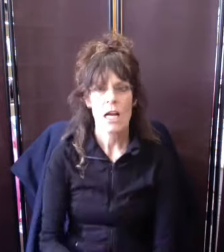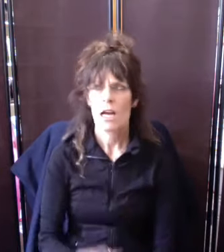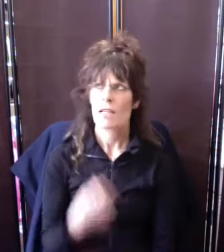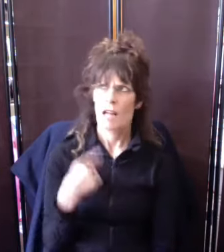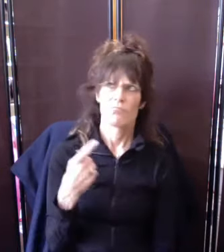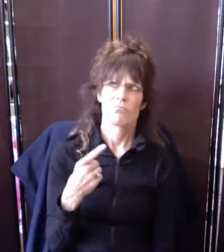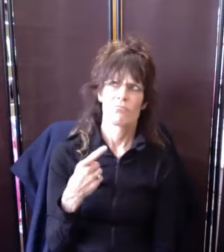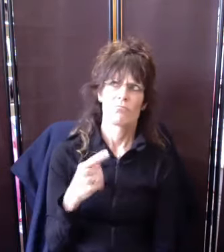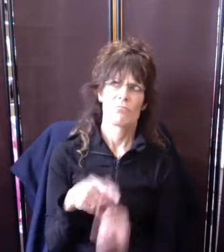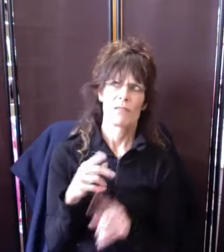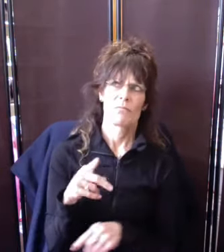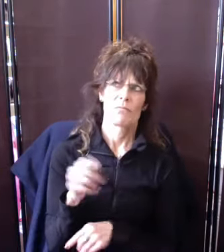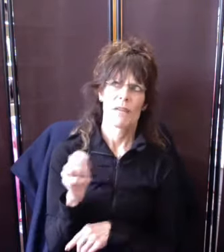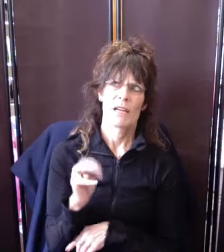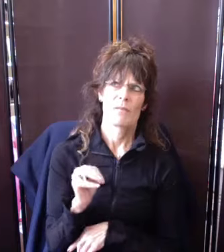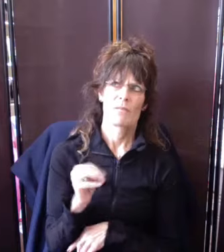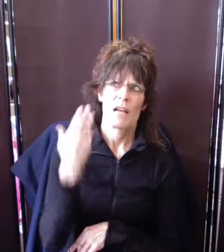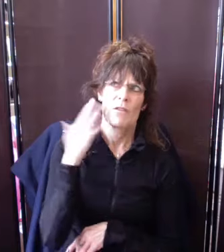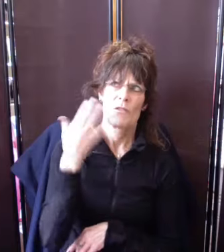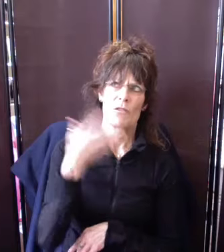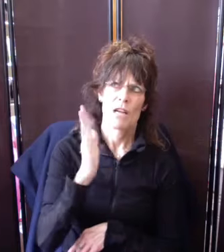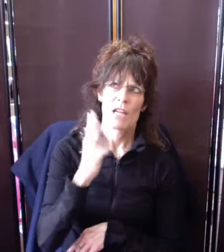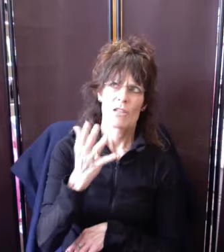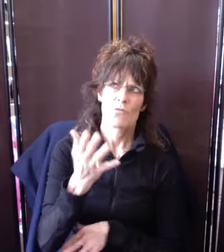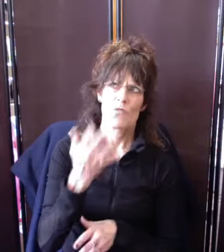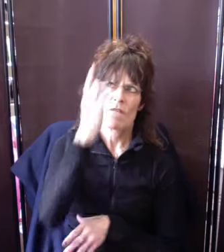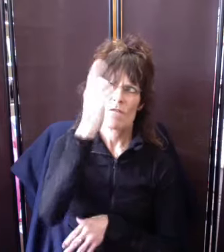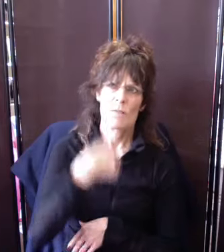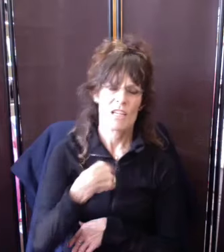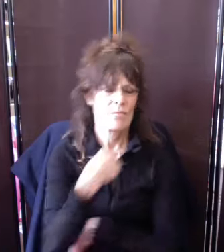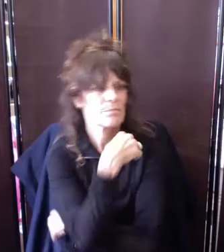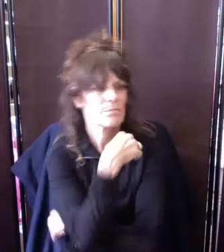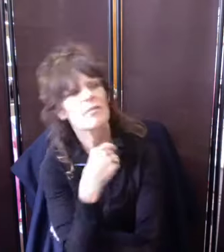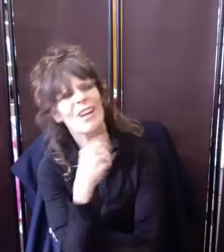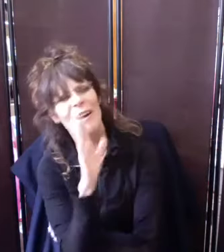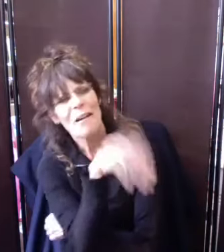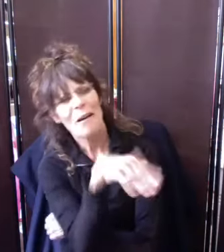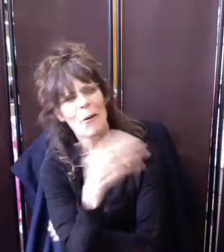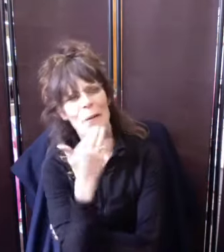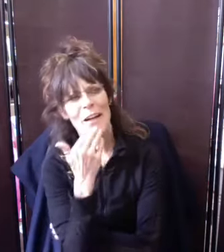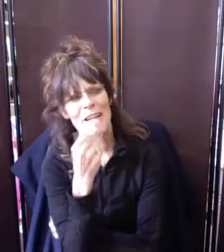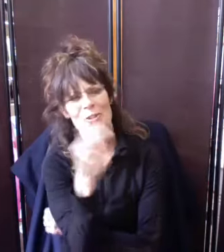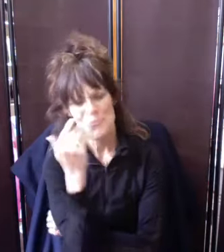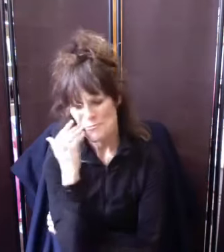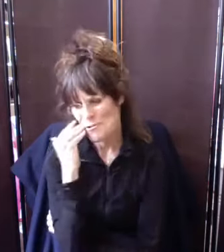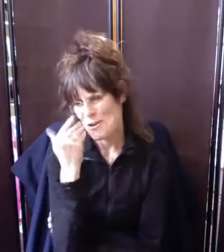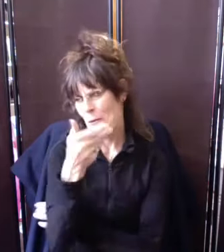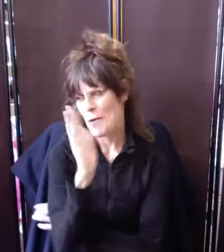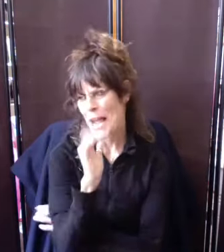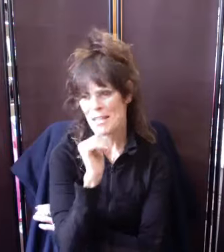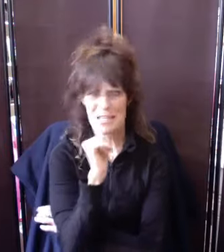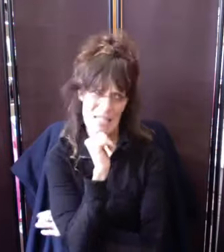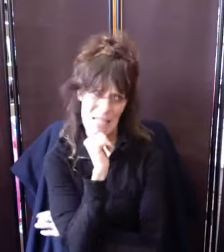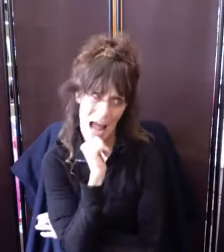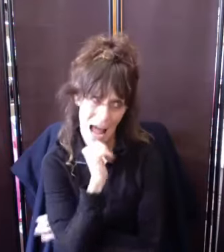Pam, I don't know what God's will is for me. And she said, oh honey, you know what God's will isn't. So why don't you start with that?